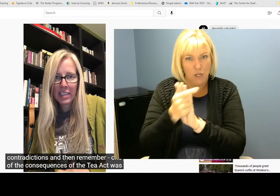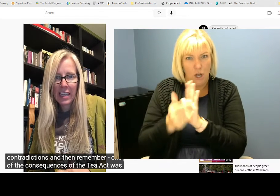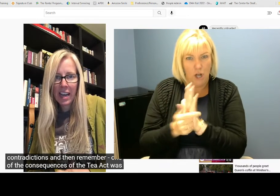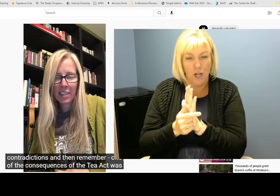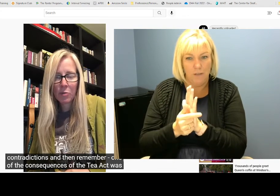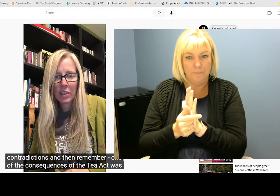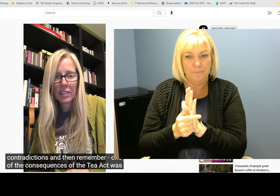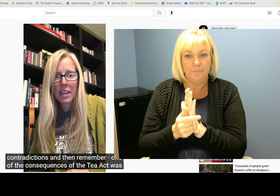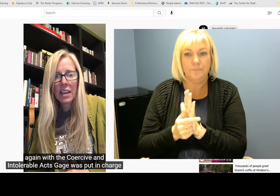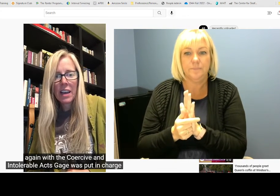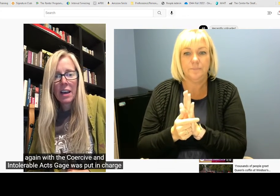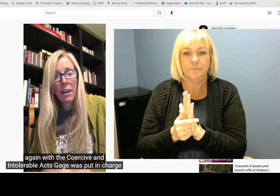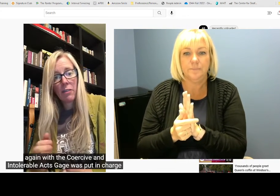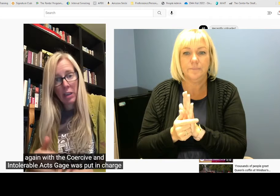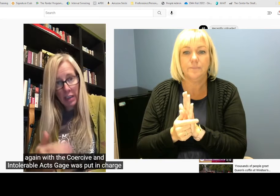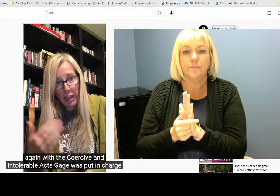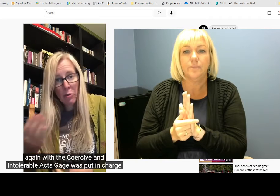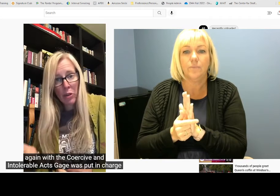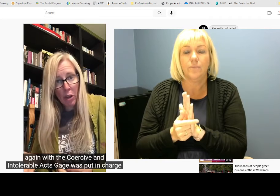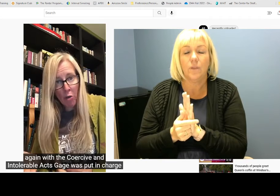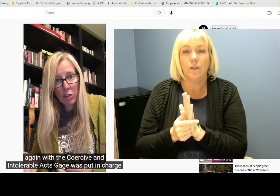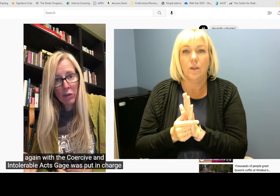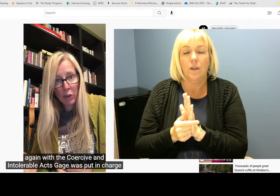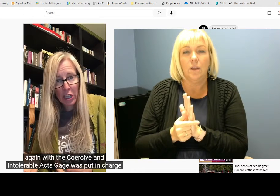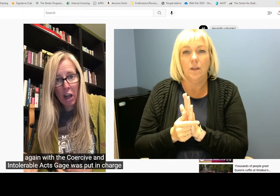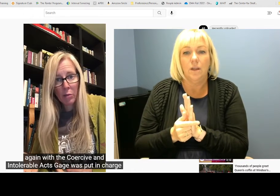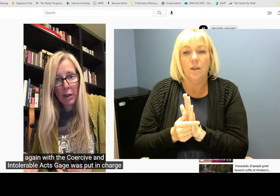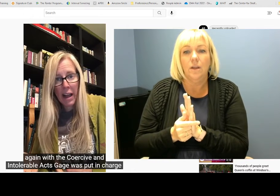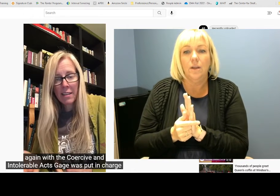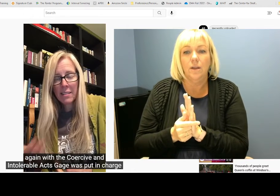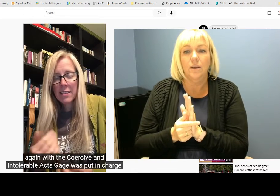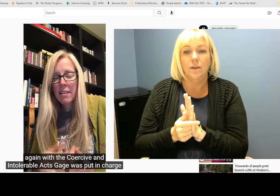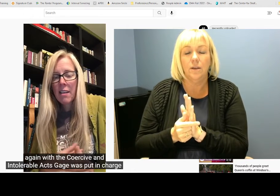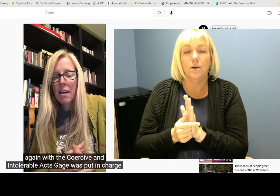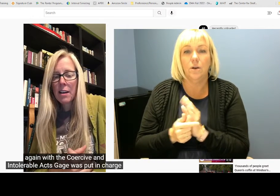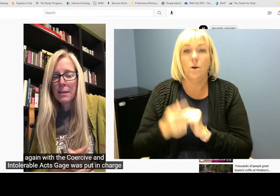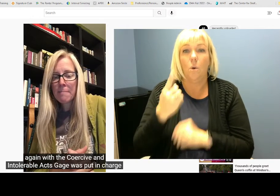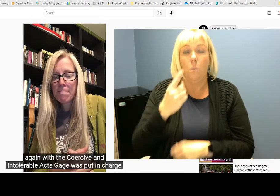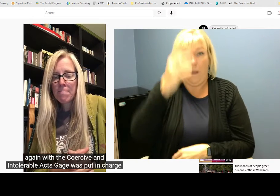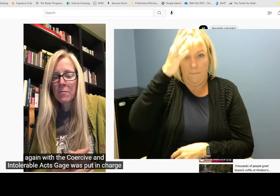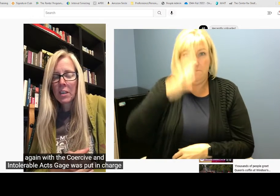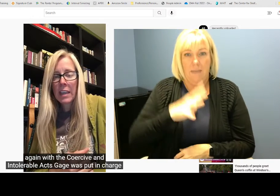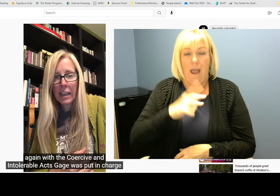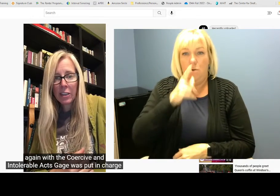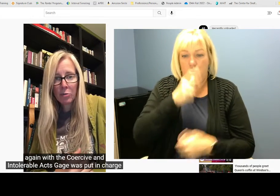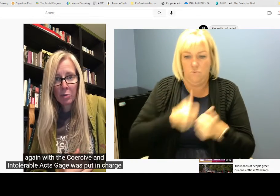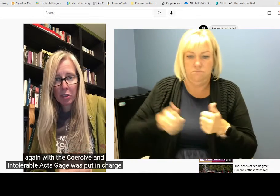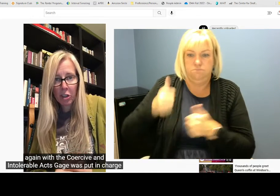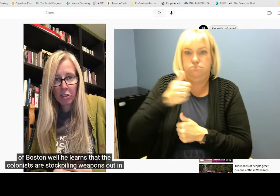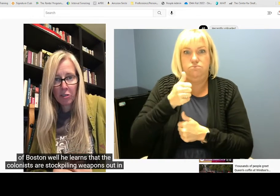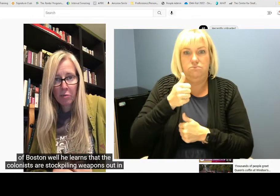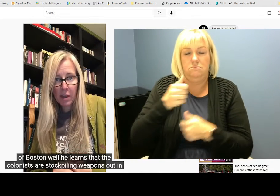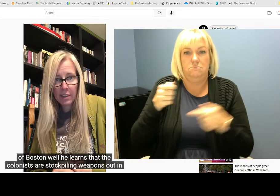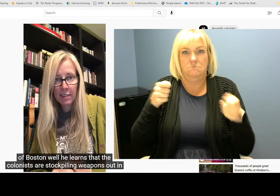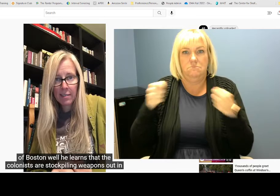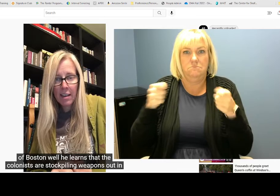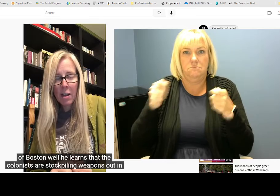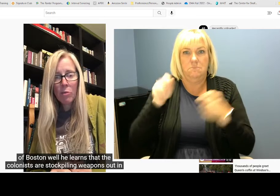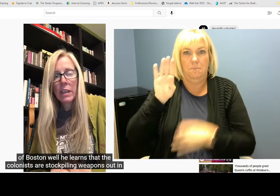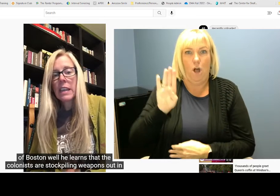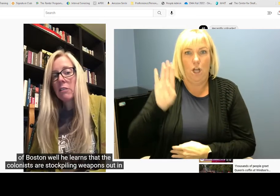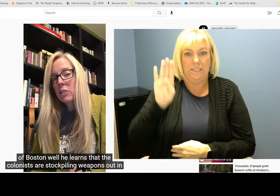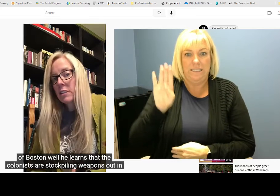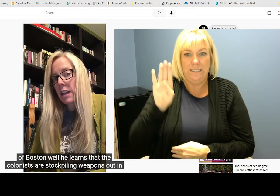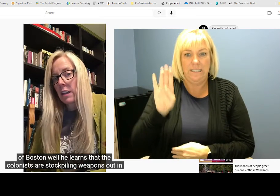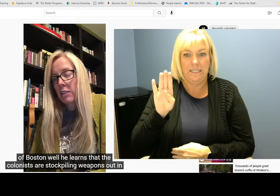of the Tea Act was, again, with the coercive or intolerable acts, Gage was put in charge of Boston.